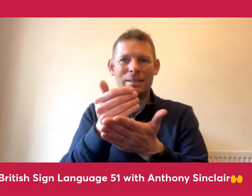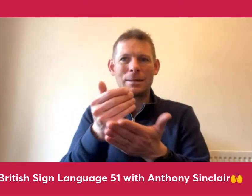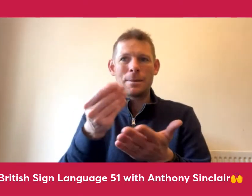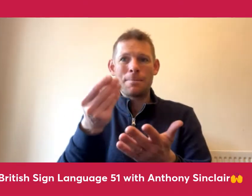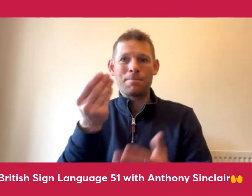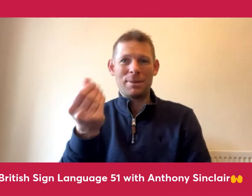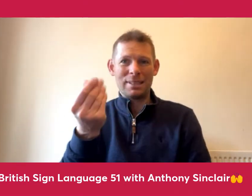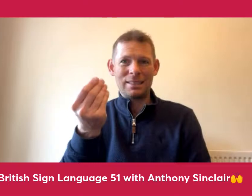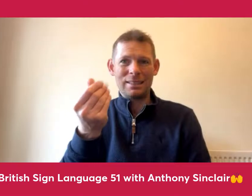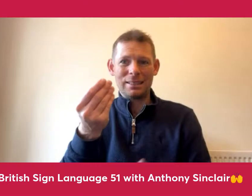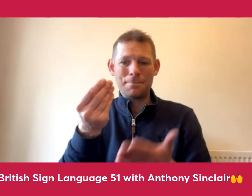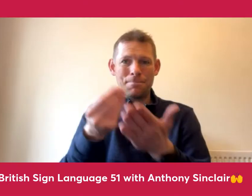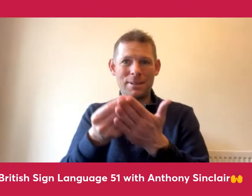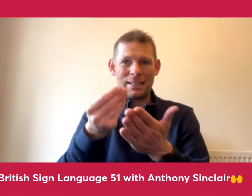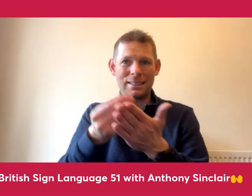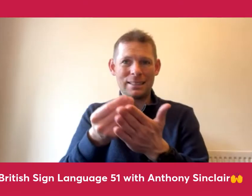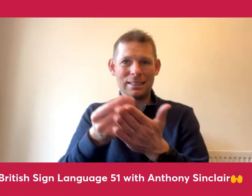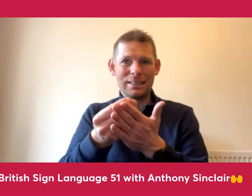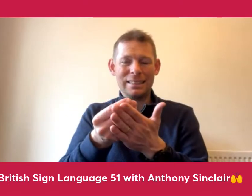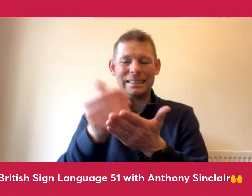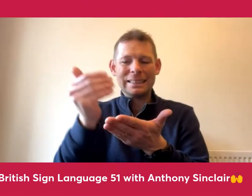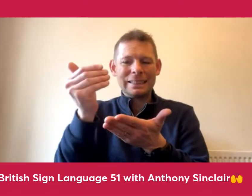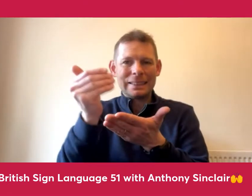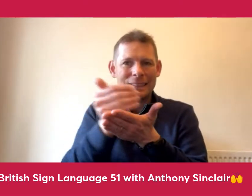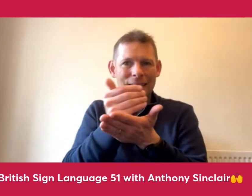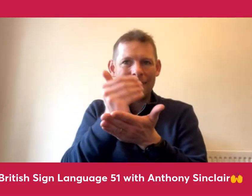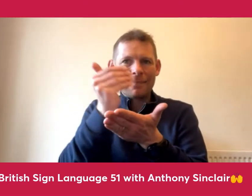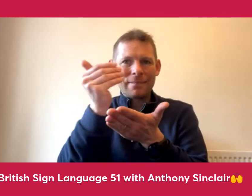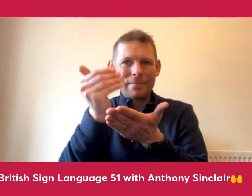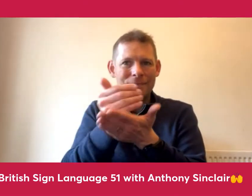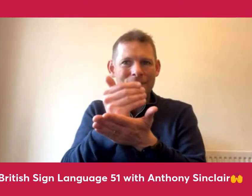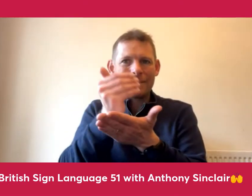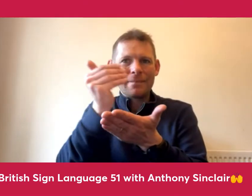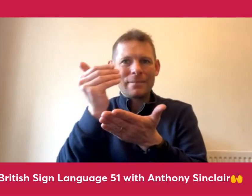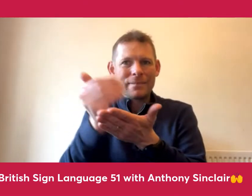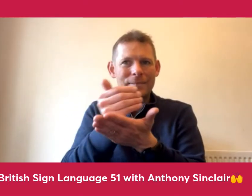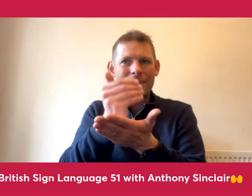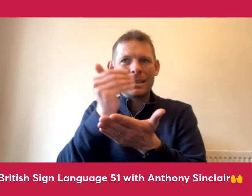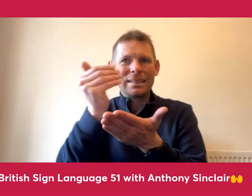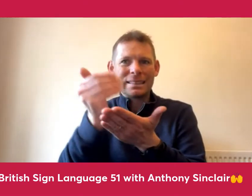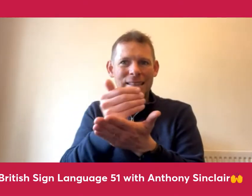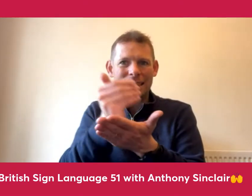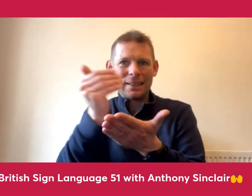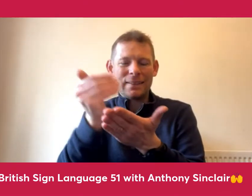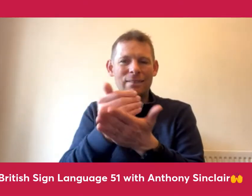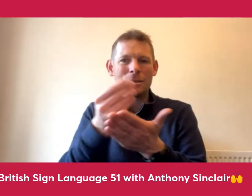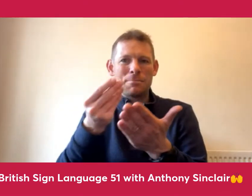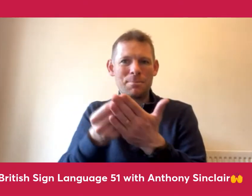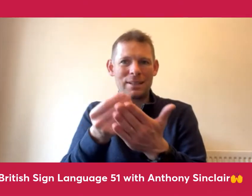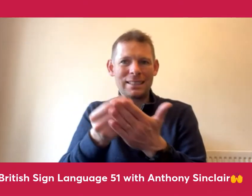And that's saving or save money. Save